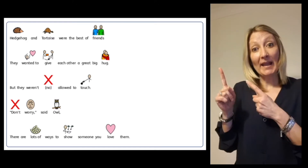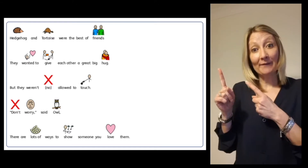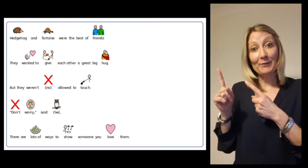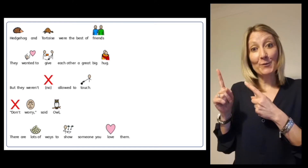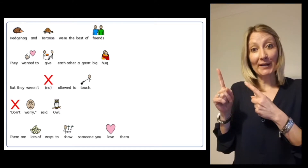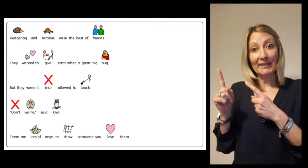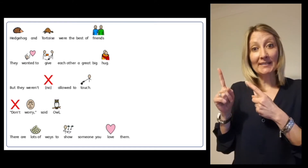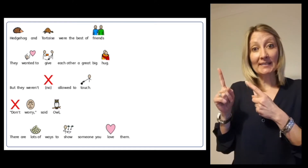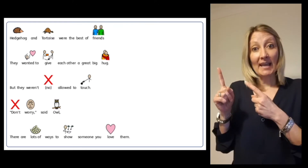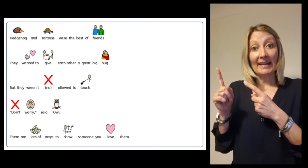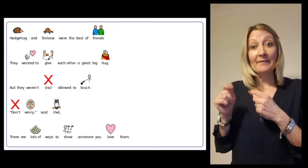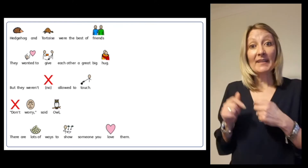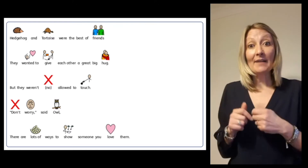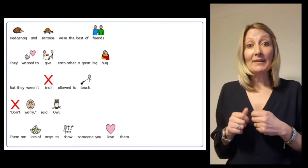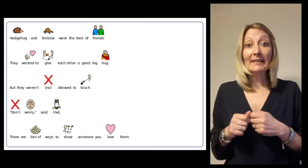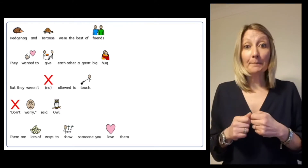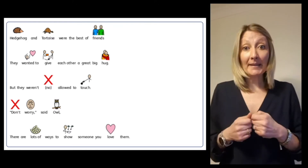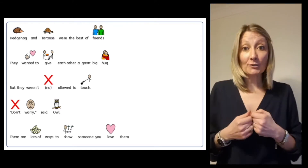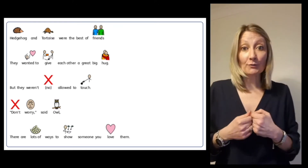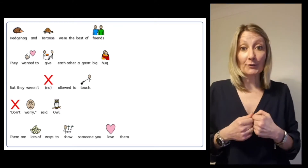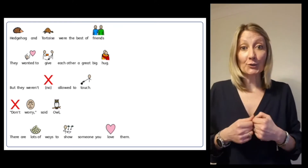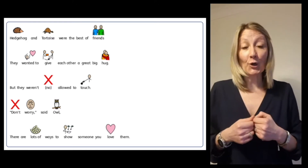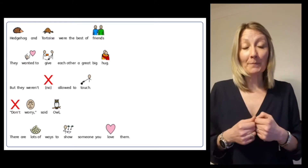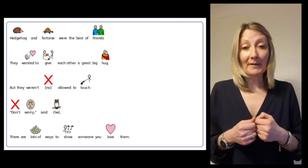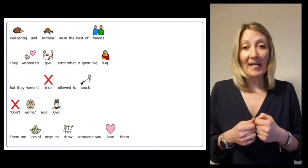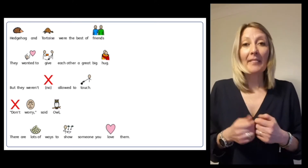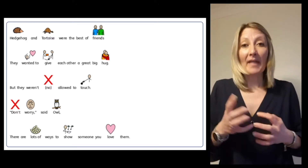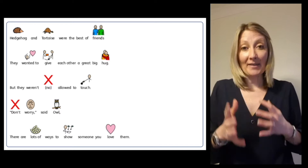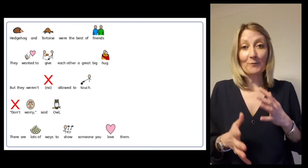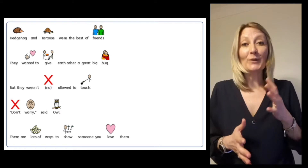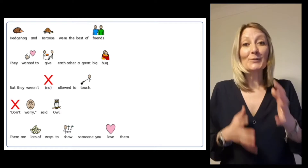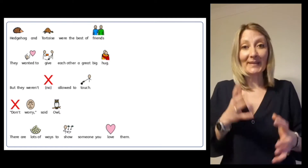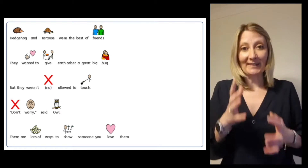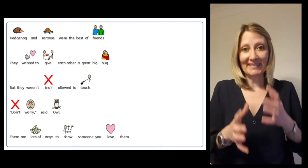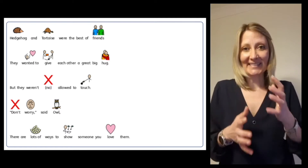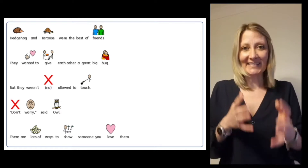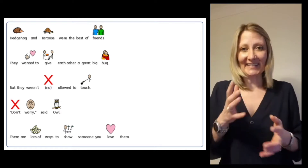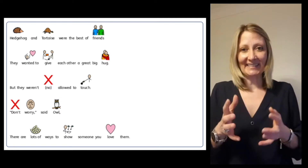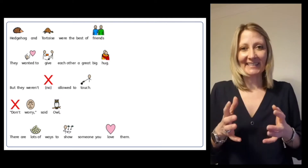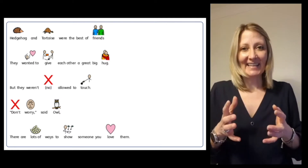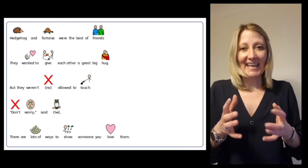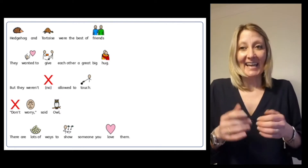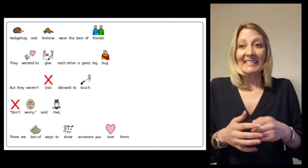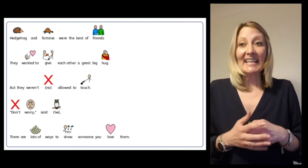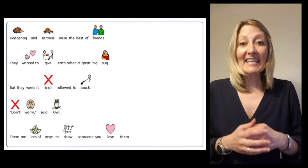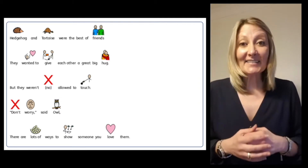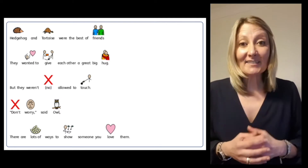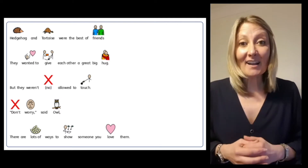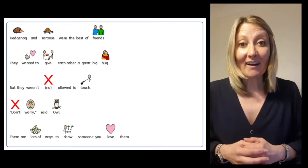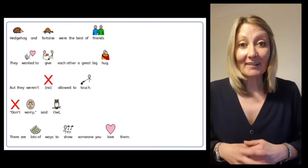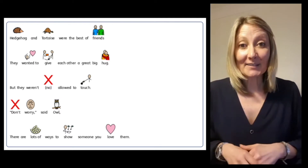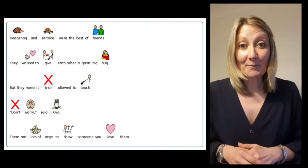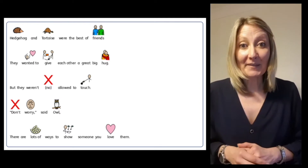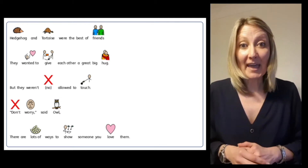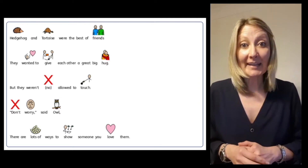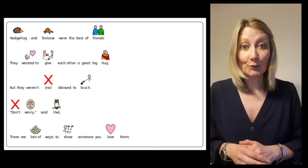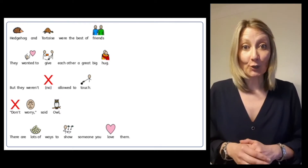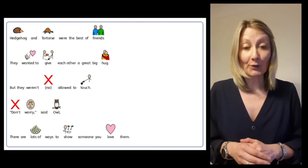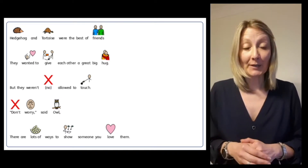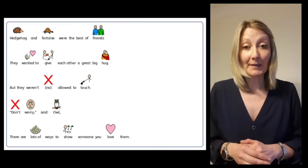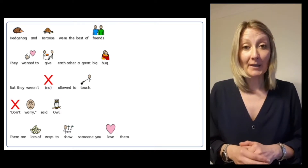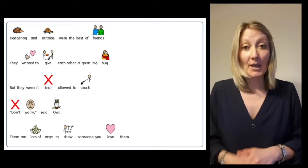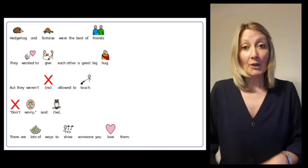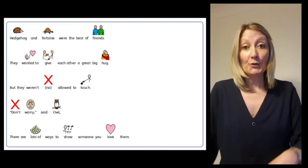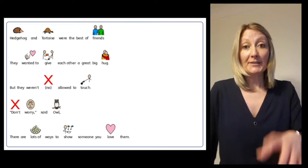we have the words, and if they have a little picture on the top, they're the ones we're going to sign. So let's start with